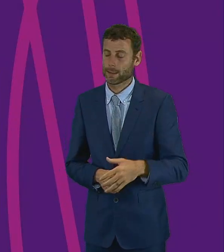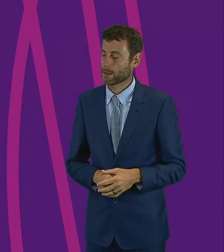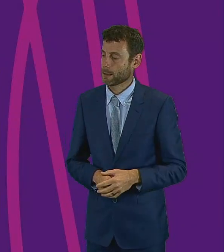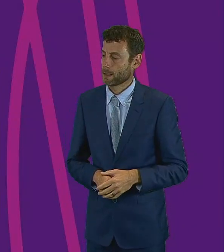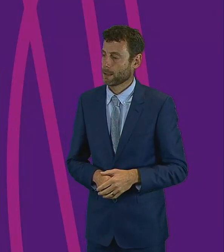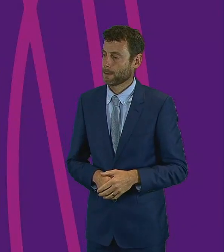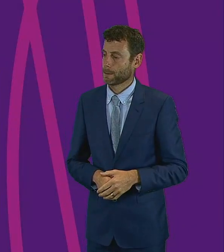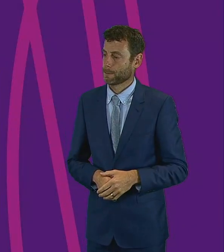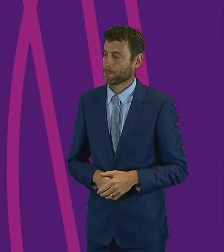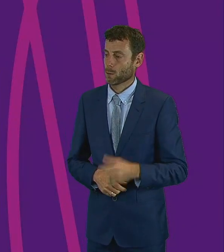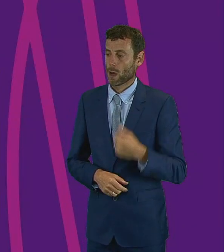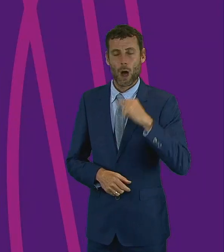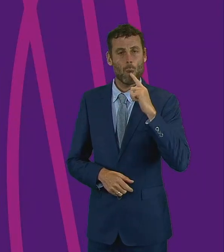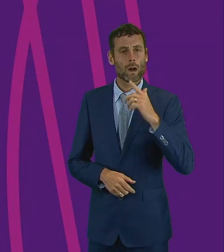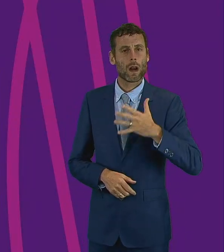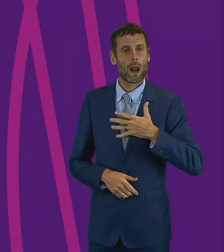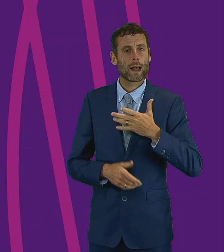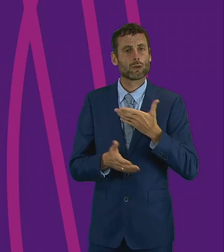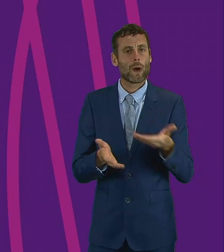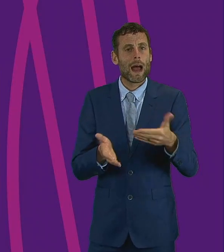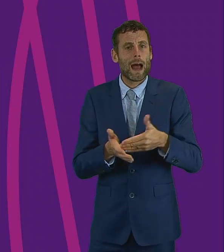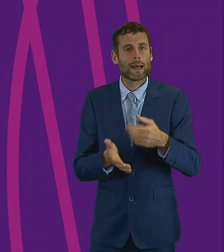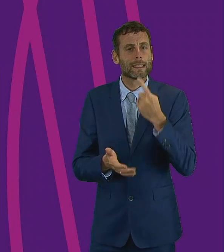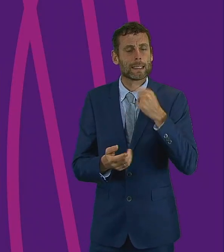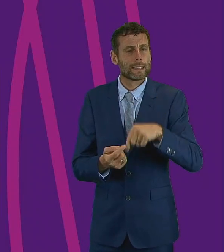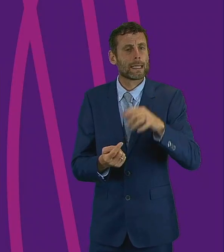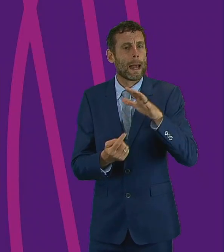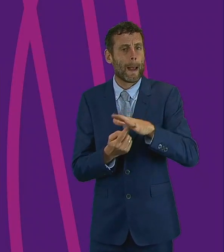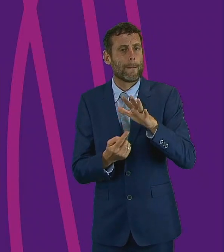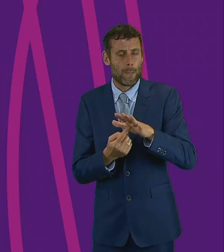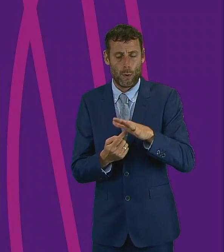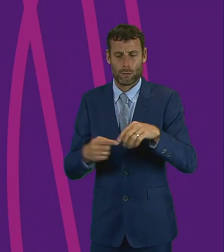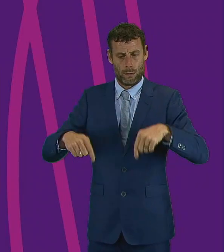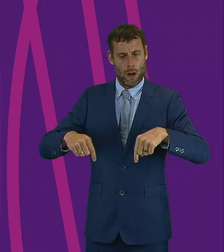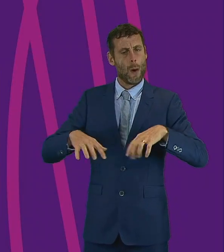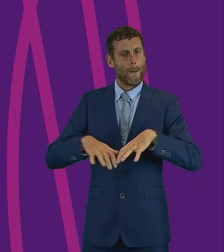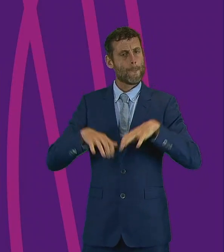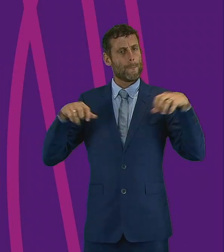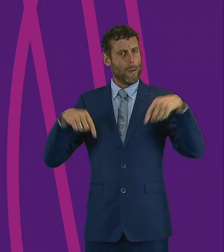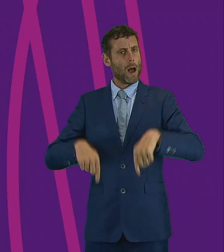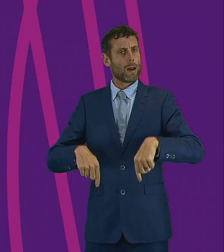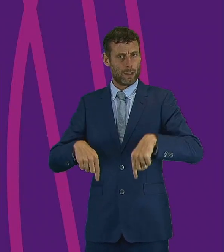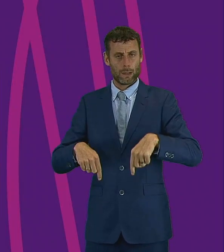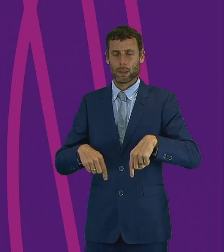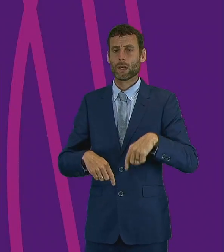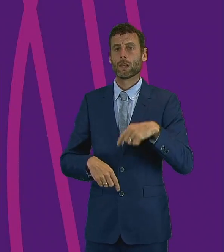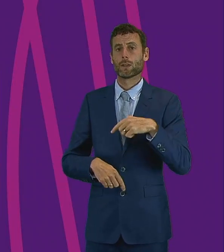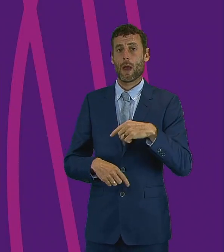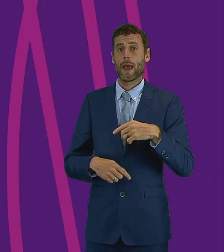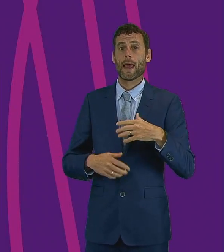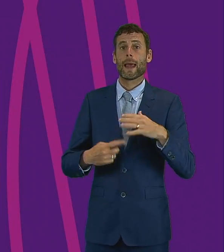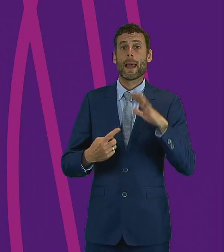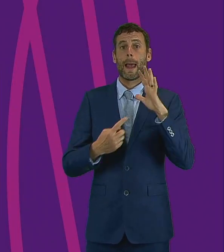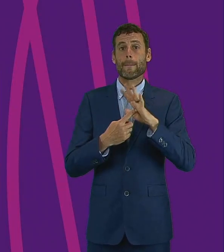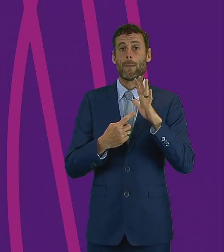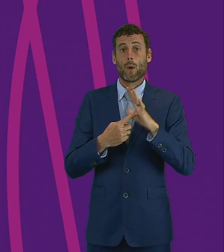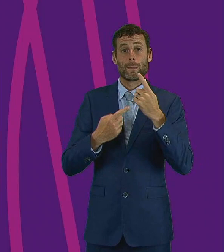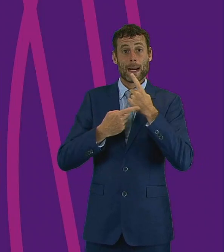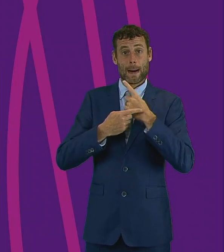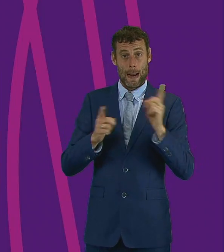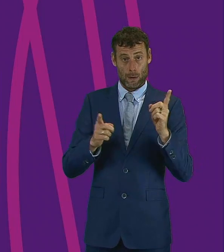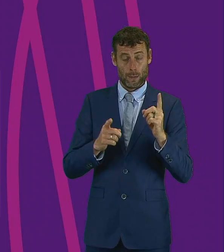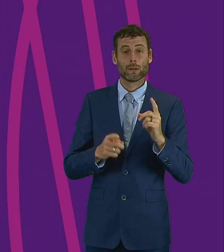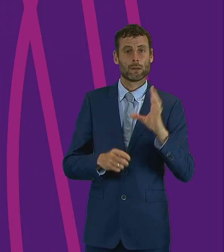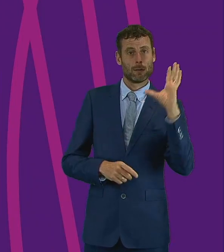that what's also important from a parliamentary perspective is that important announcements are made to Parliament. In this case,